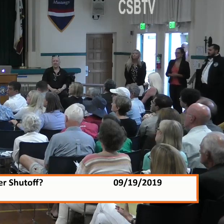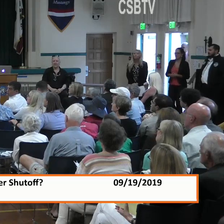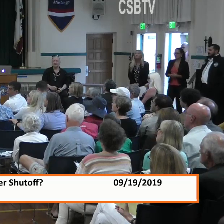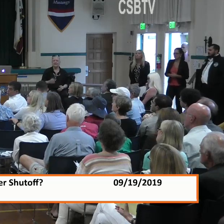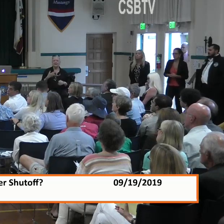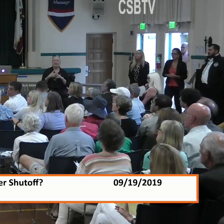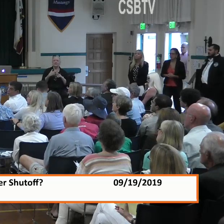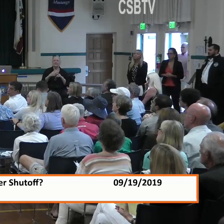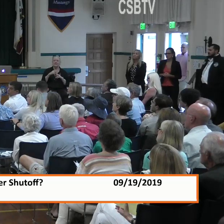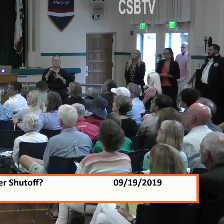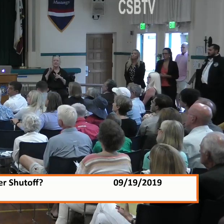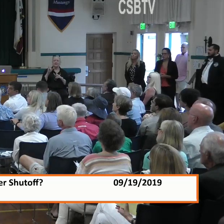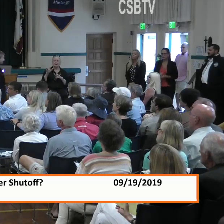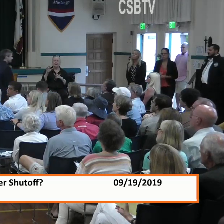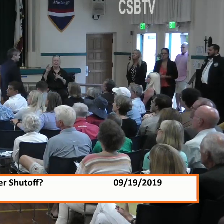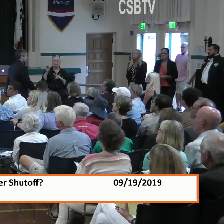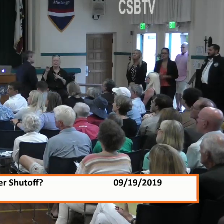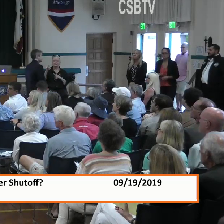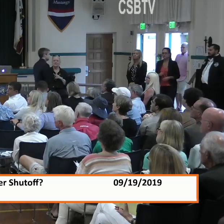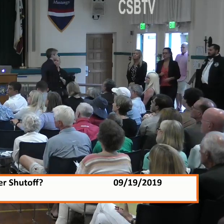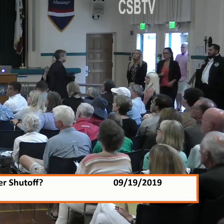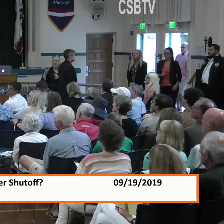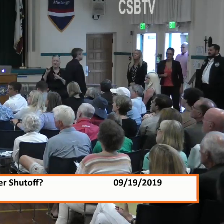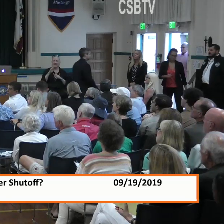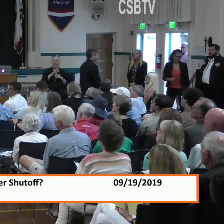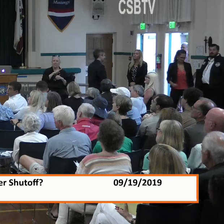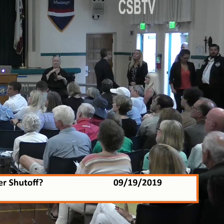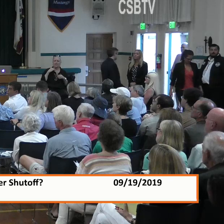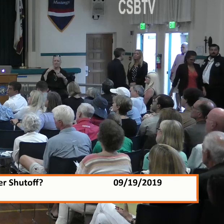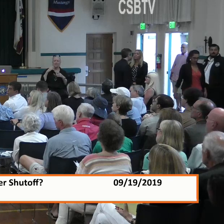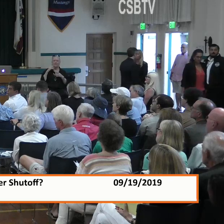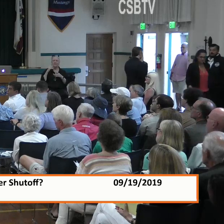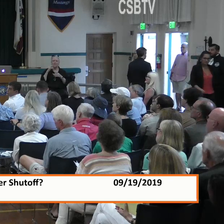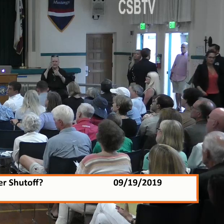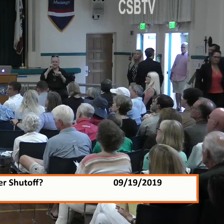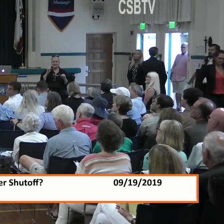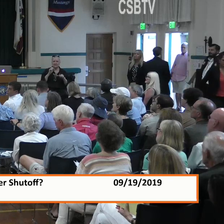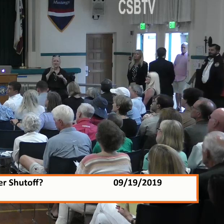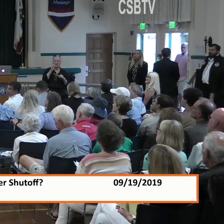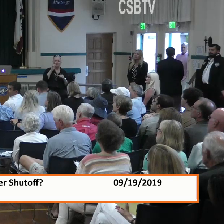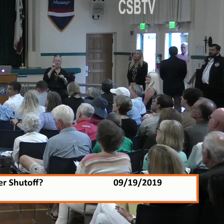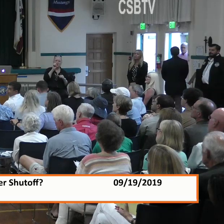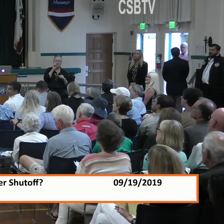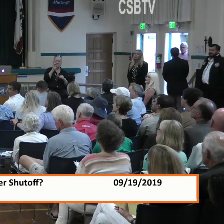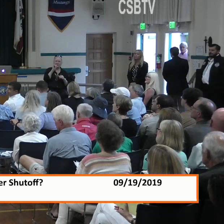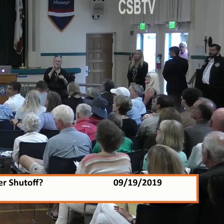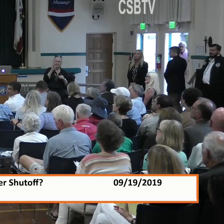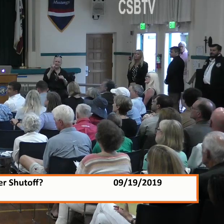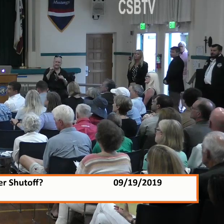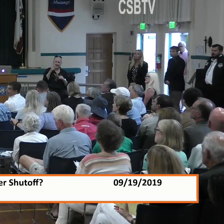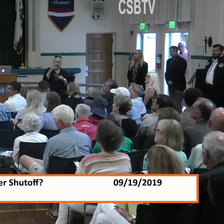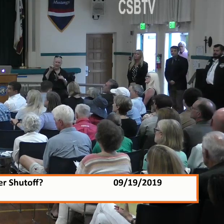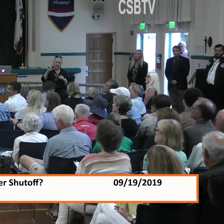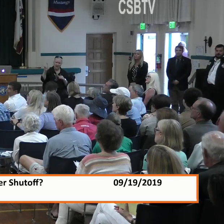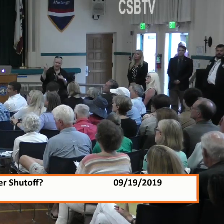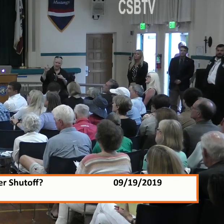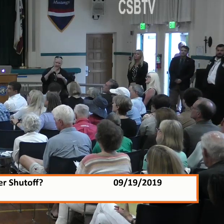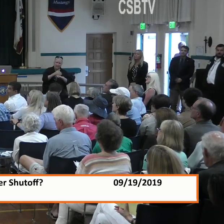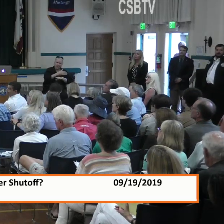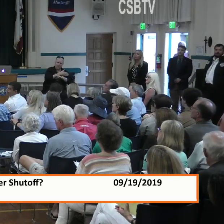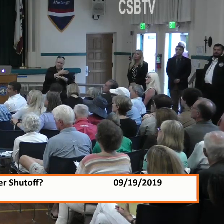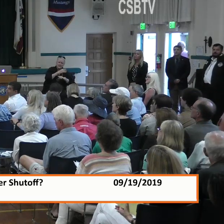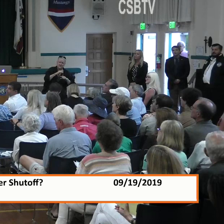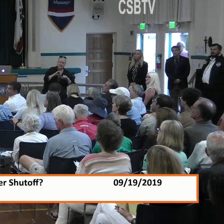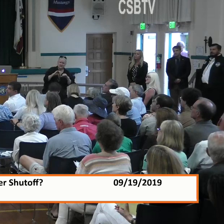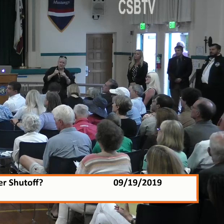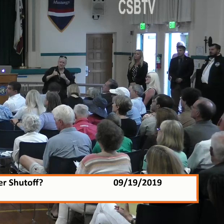My name is Loy Beardsmore. I'm board president of Eucalyptus Hill Improvement Association. I've been looking at